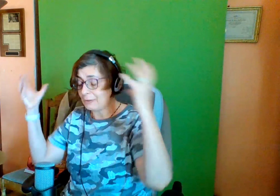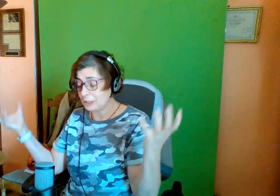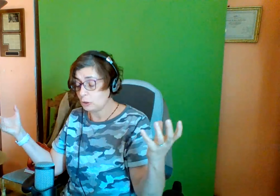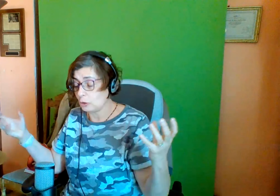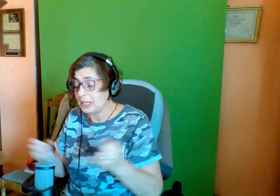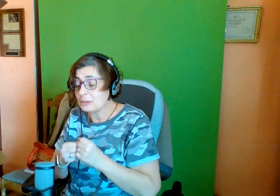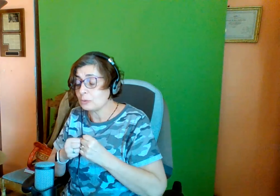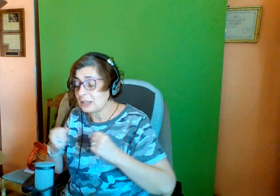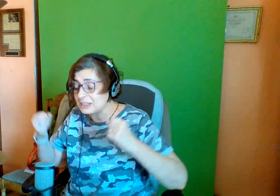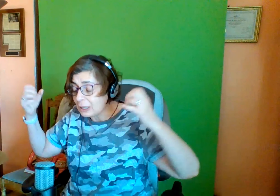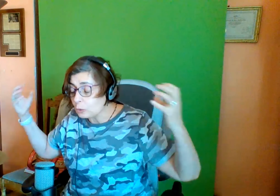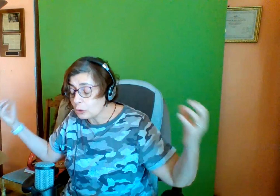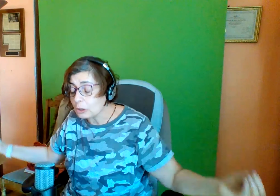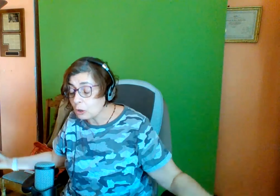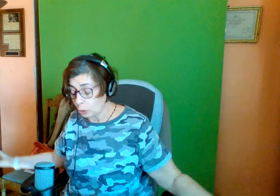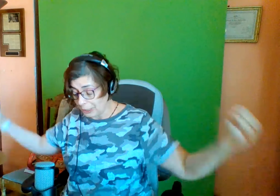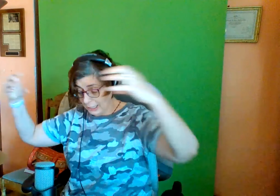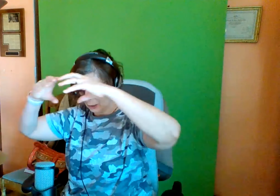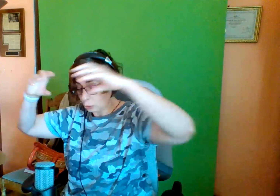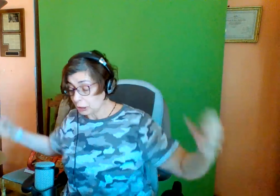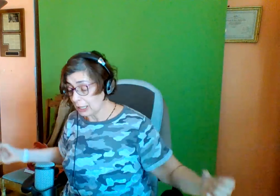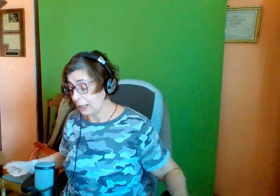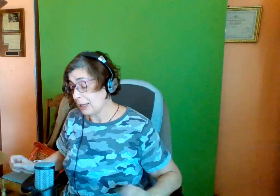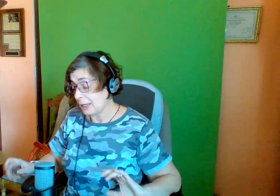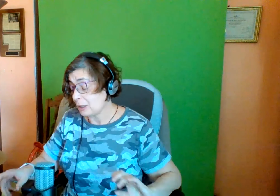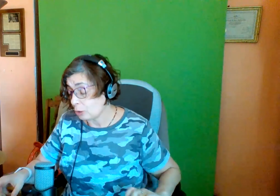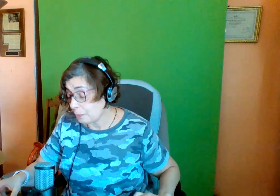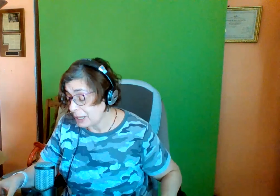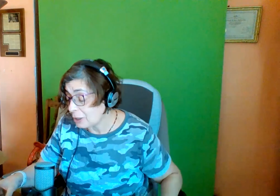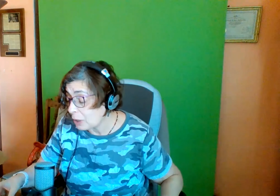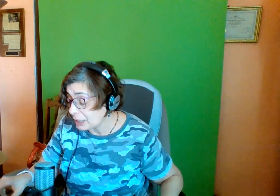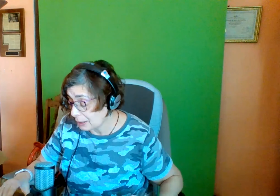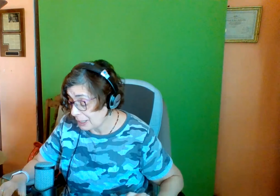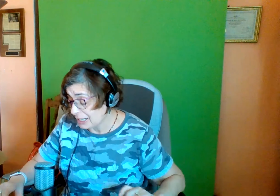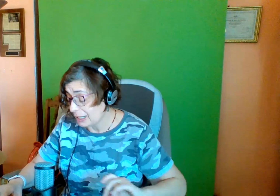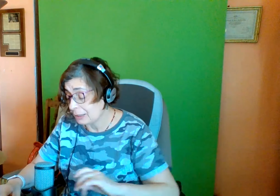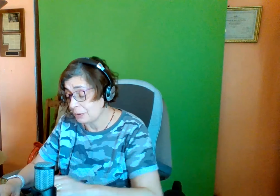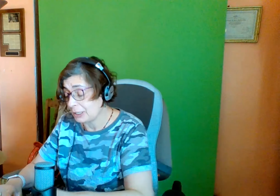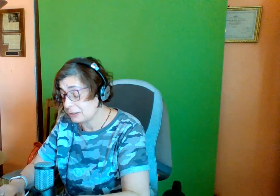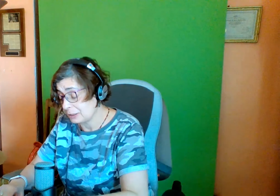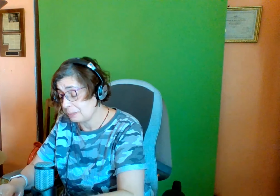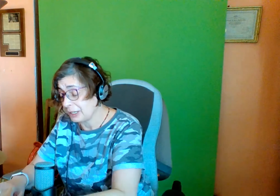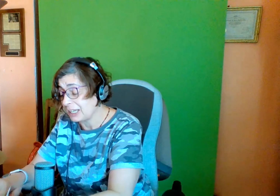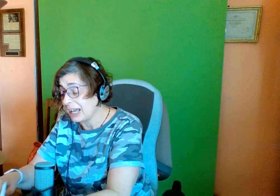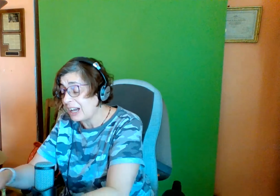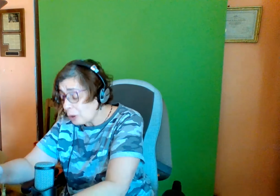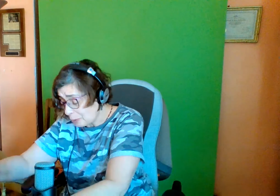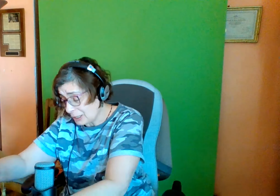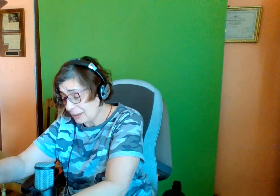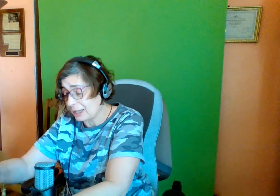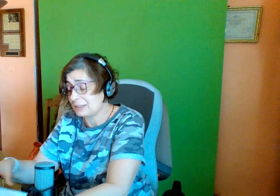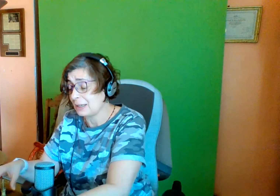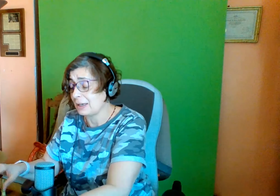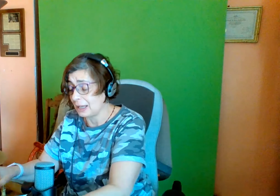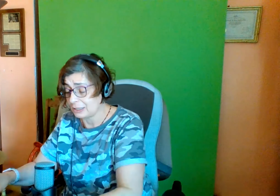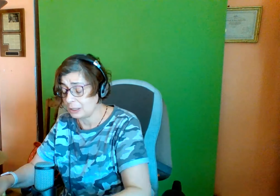y mi visión es una salud global, total, y romper cualquier barrera que pueda existir para que la